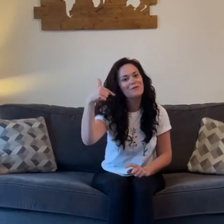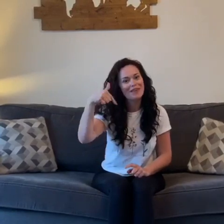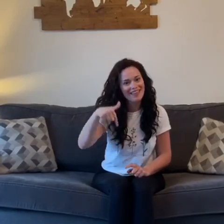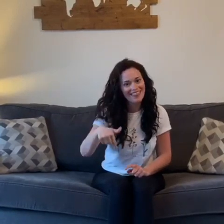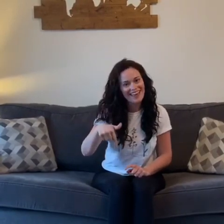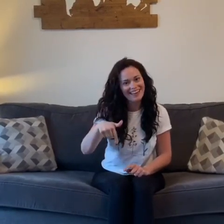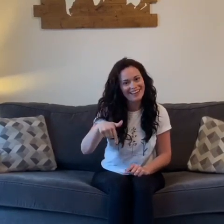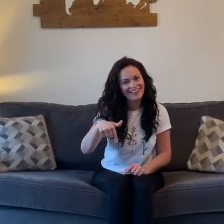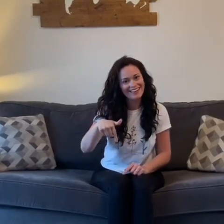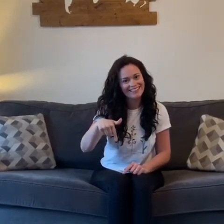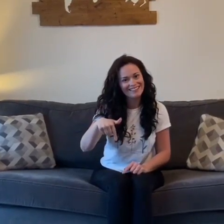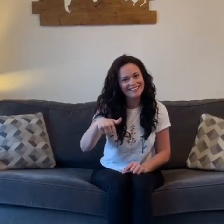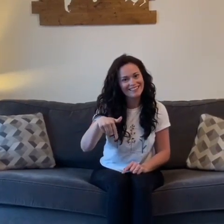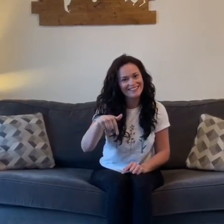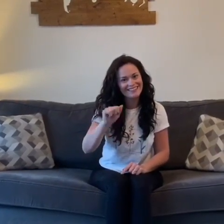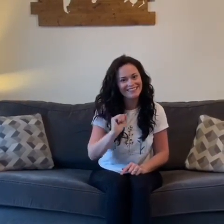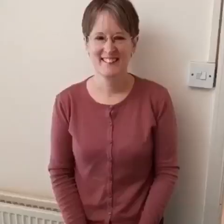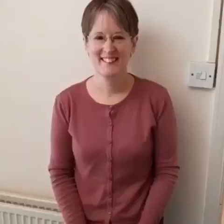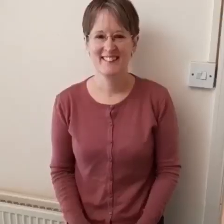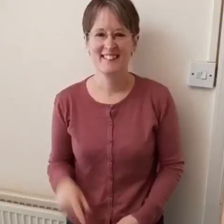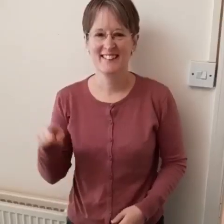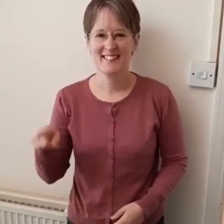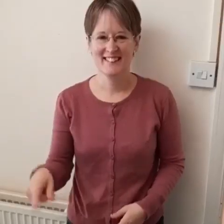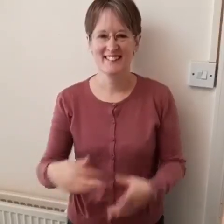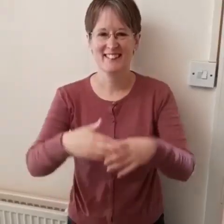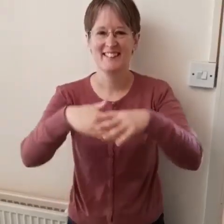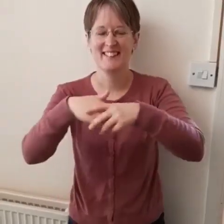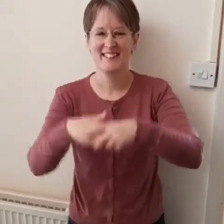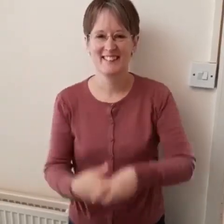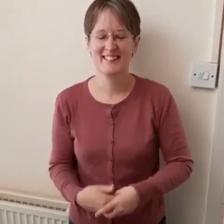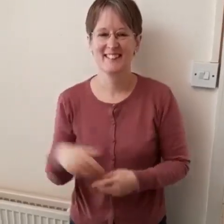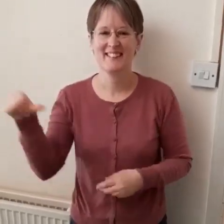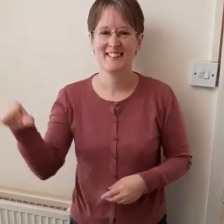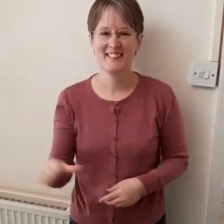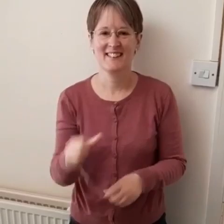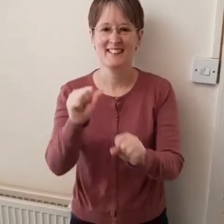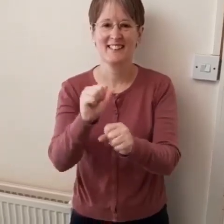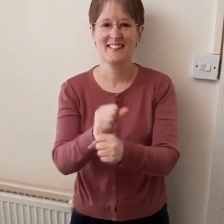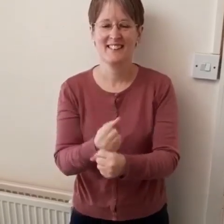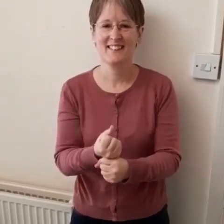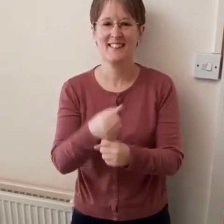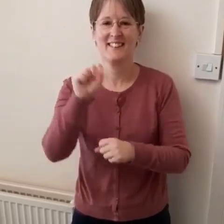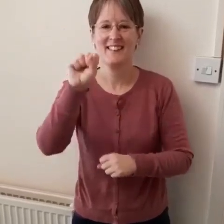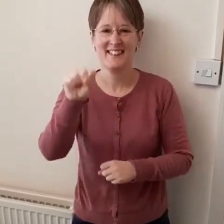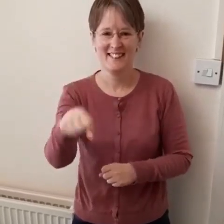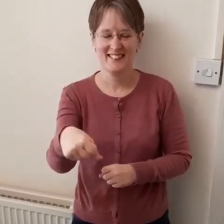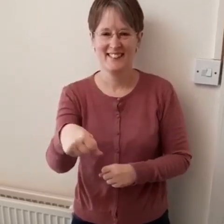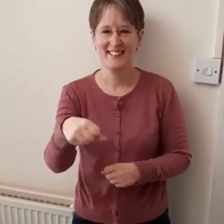you'll be there. Cause that's what friends are supposed to do, oh yeah.